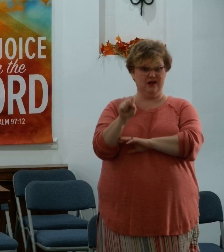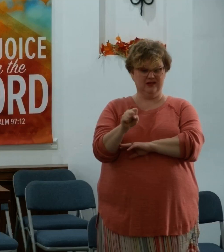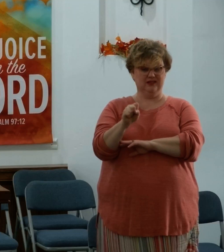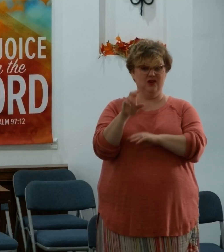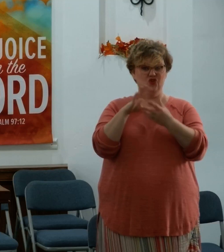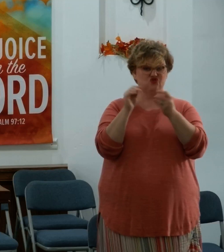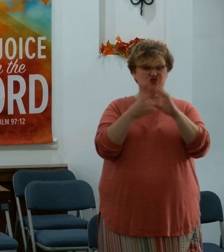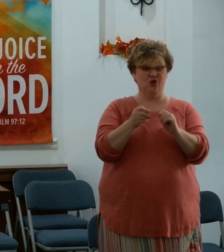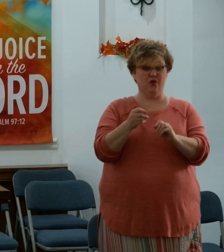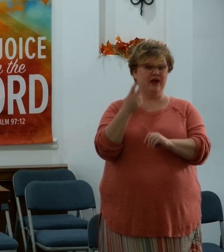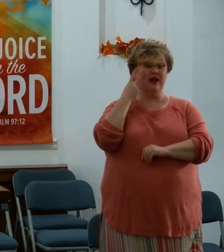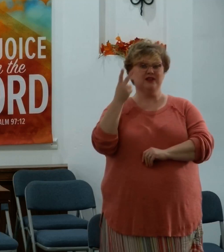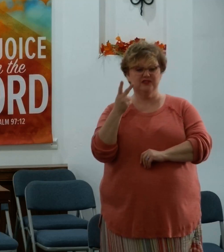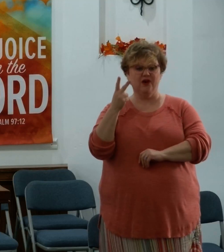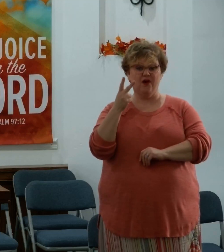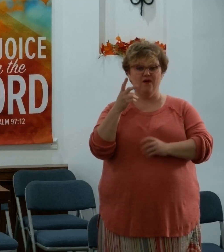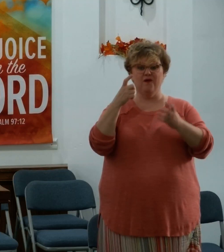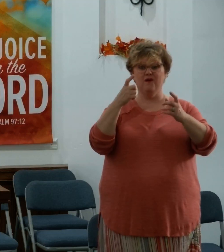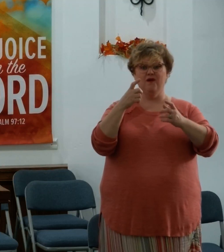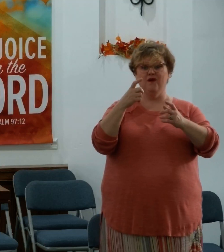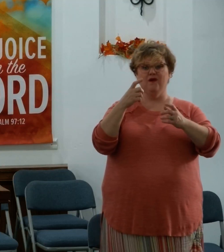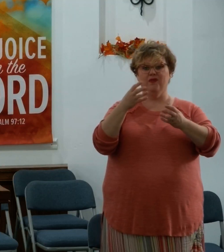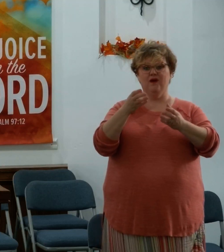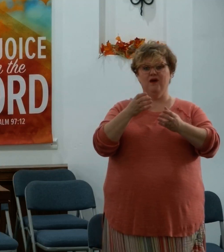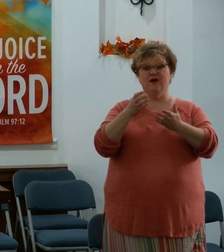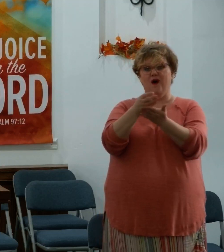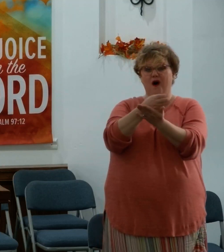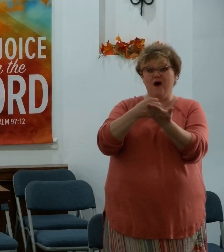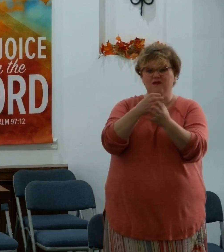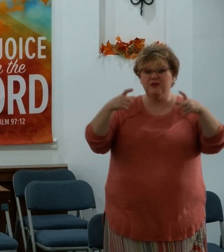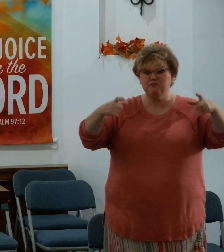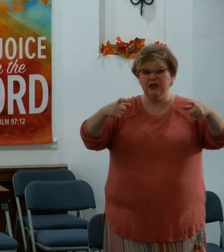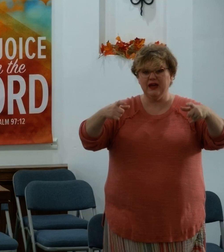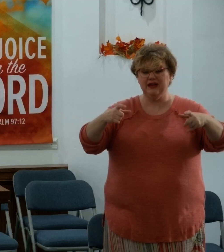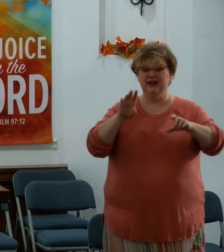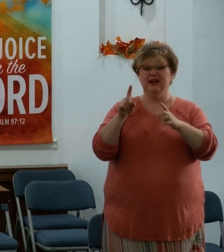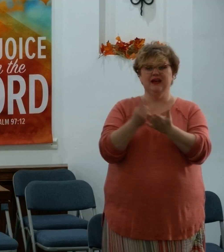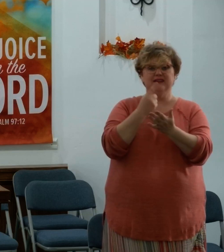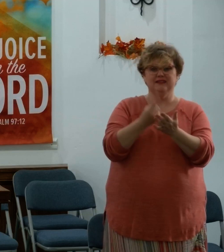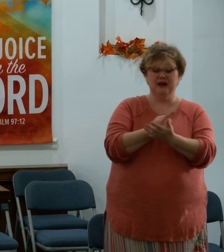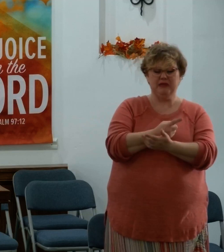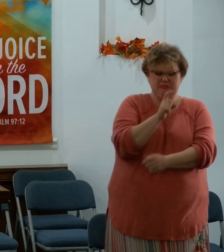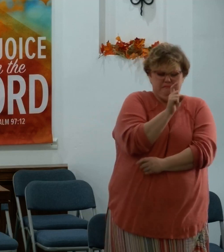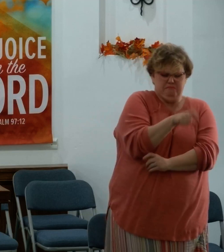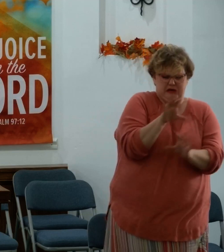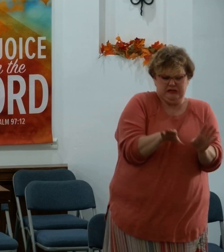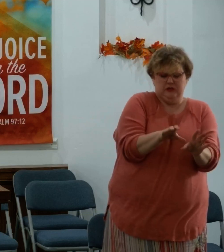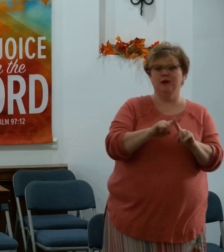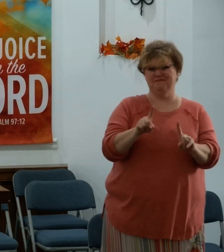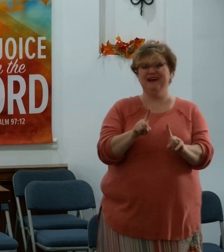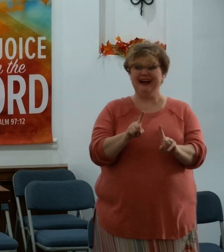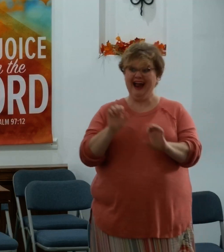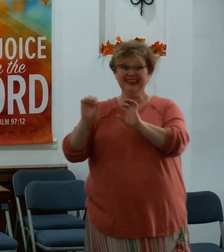offering plate not as something they had to do, but it's something they got to do. These folks did not ask, how much have we